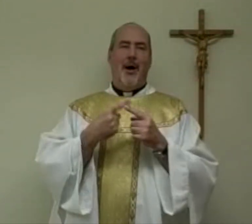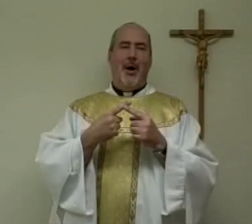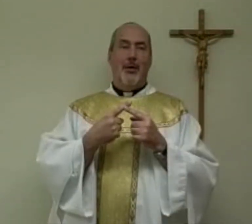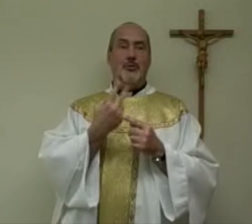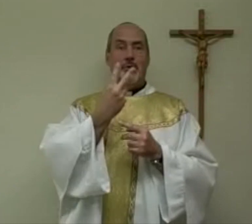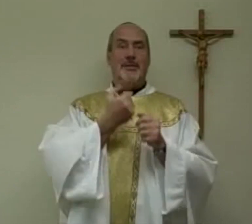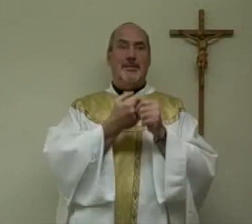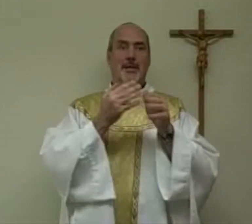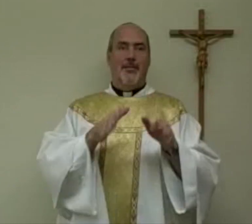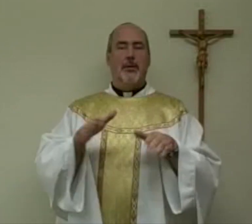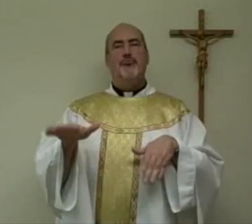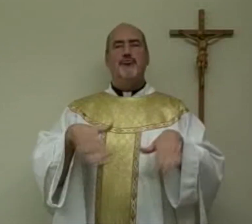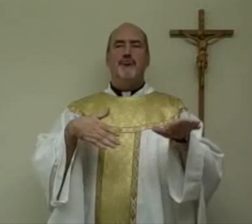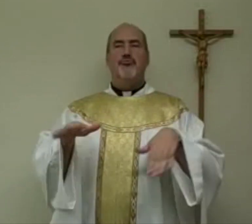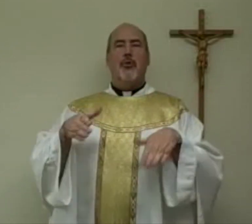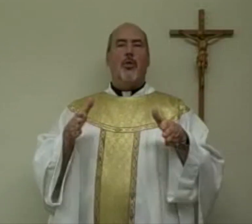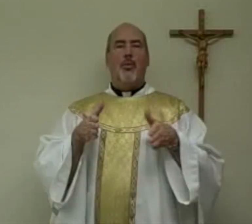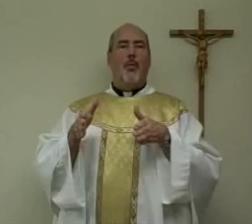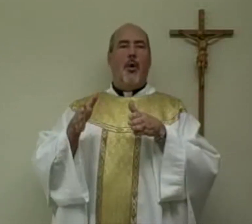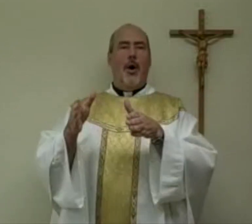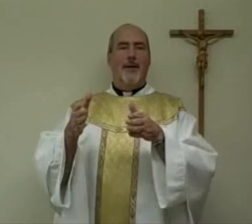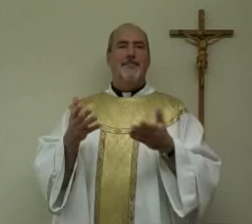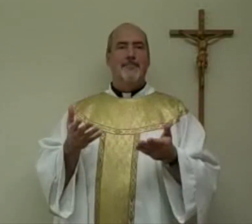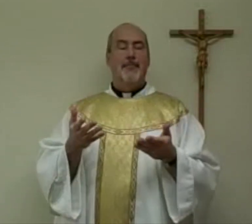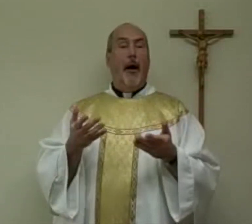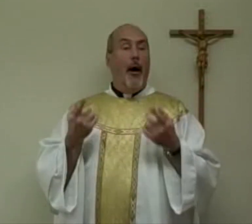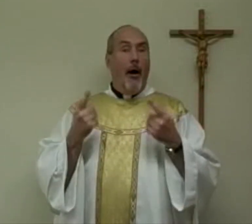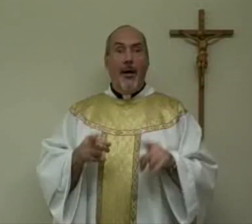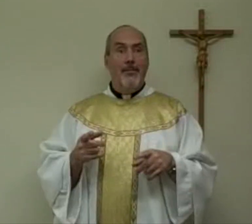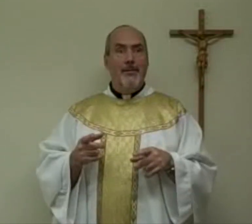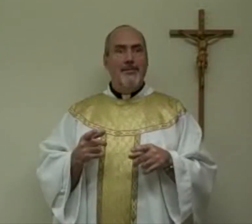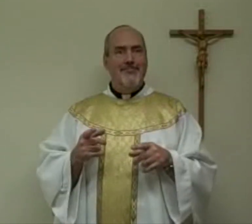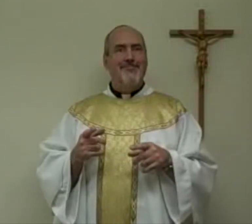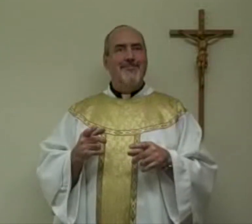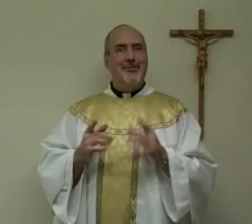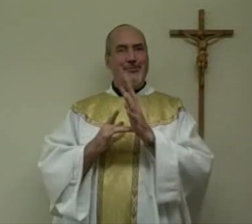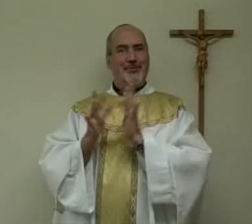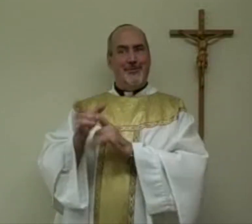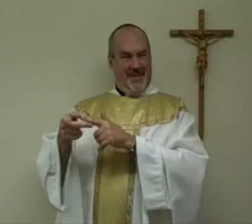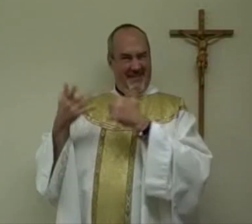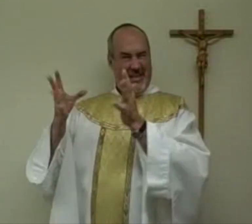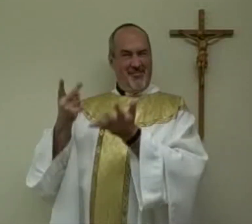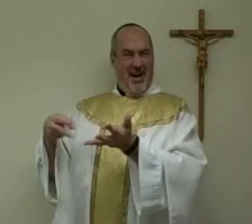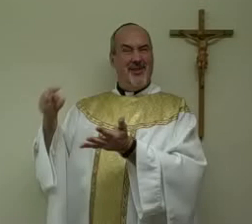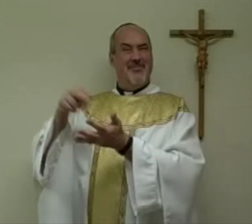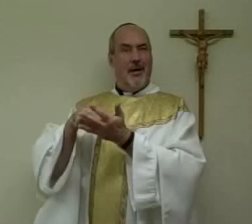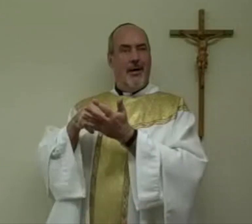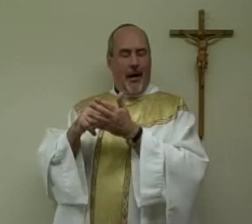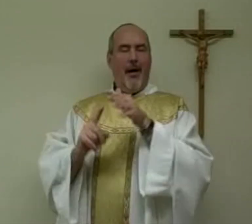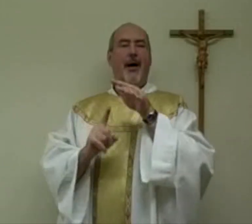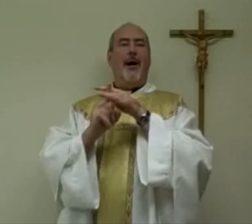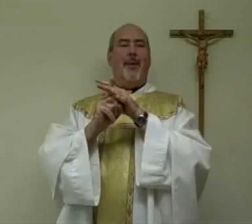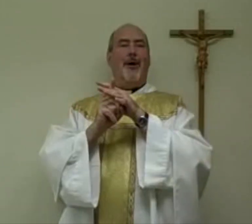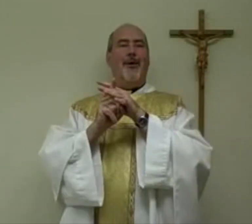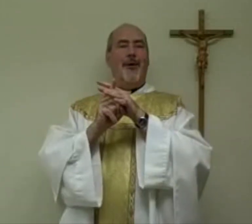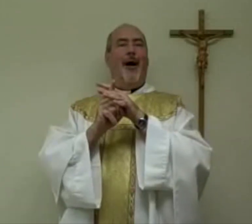Today, the gospel speaks of when two disciples were walking down a road, and this is after